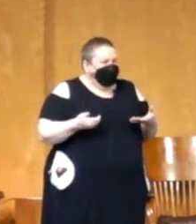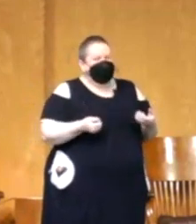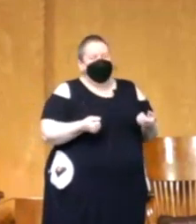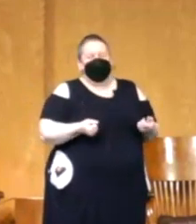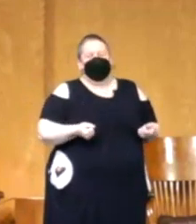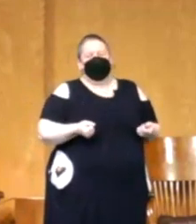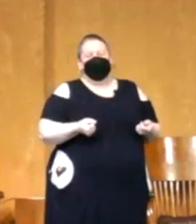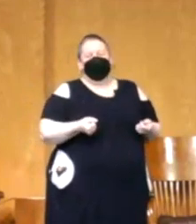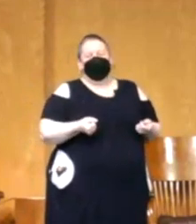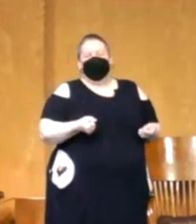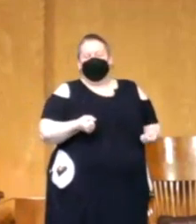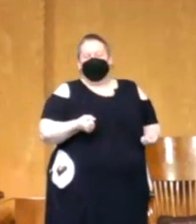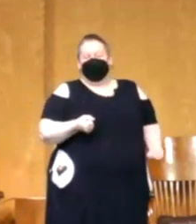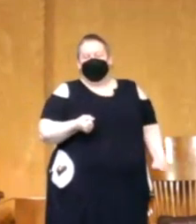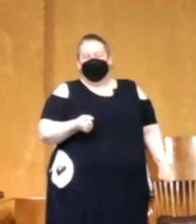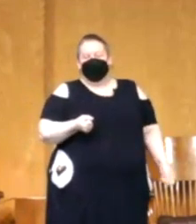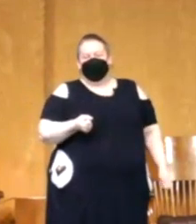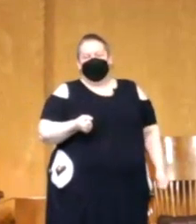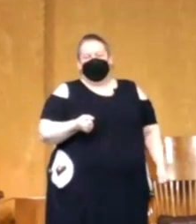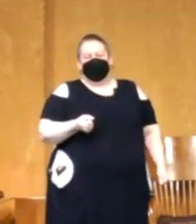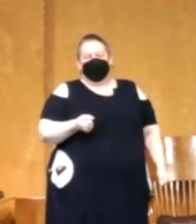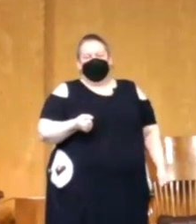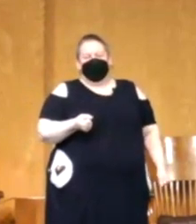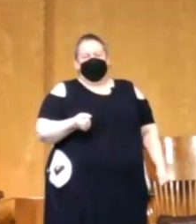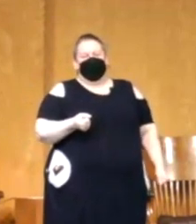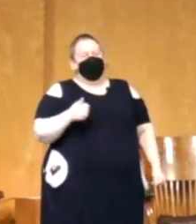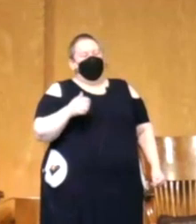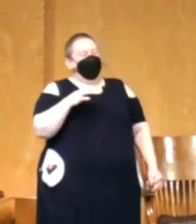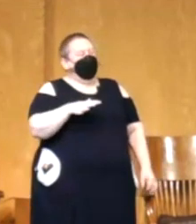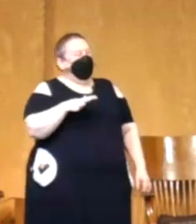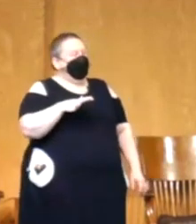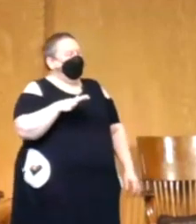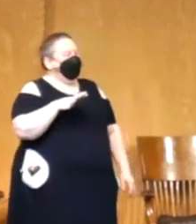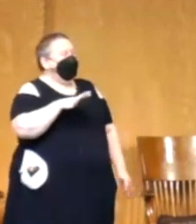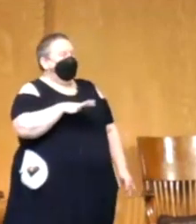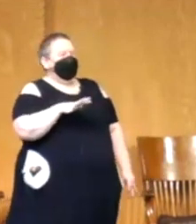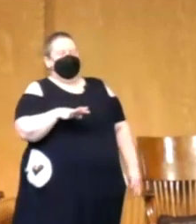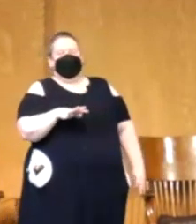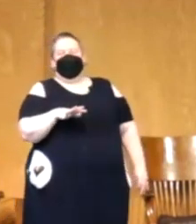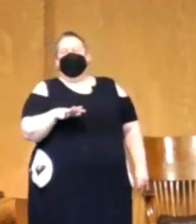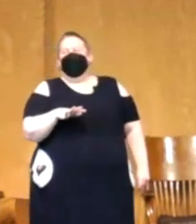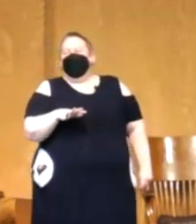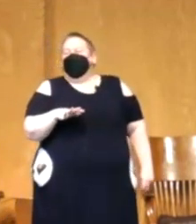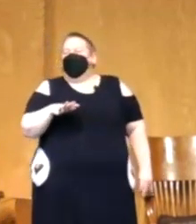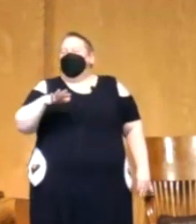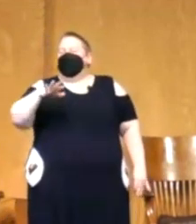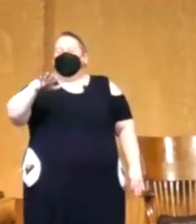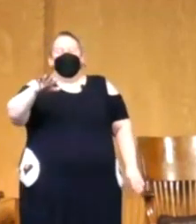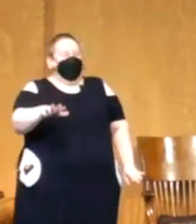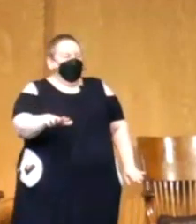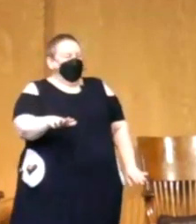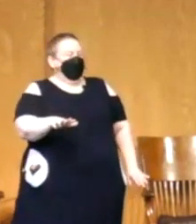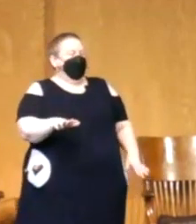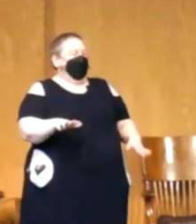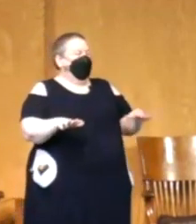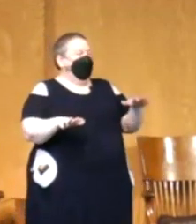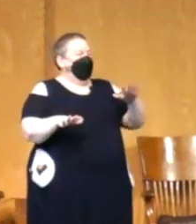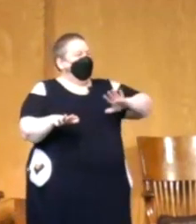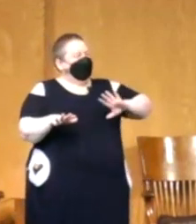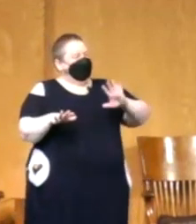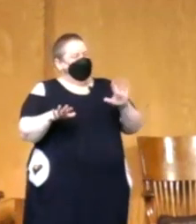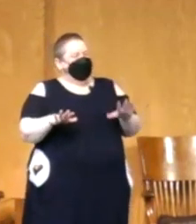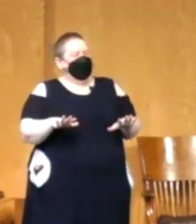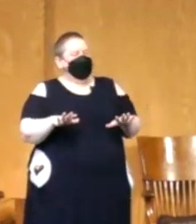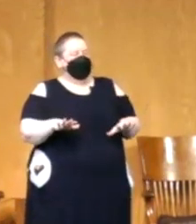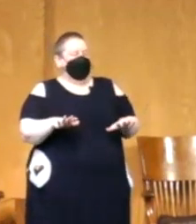as Unitarian Universalists, that we have the capacity to attend to